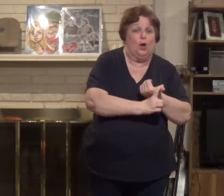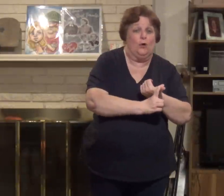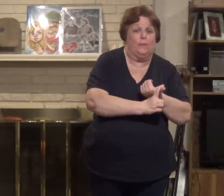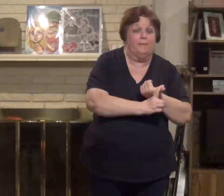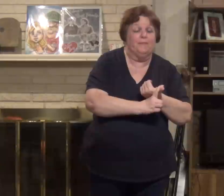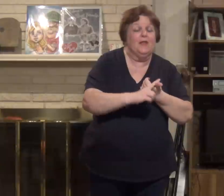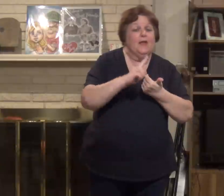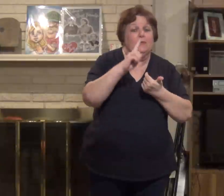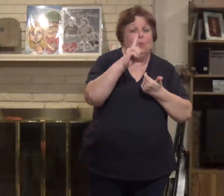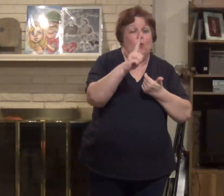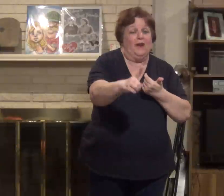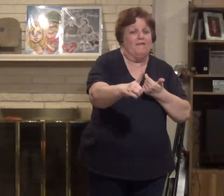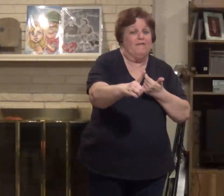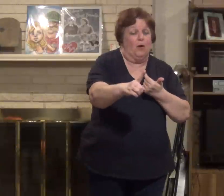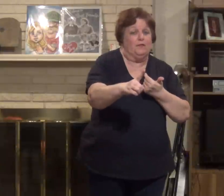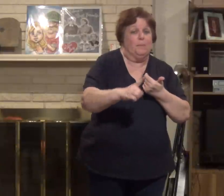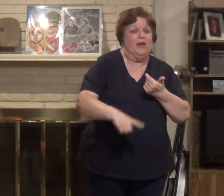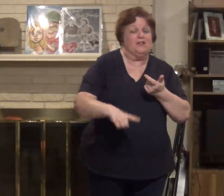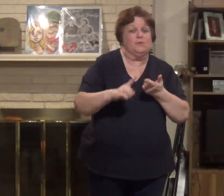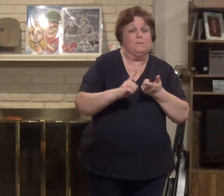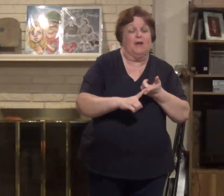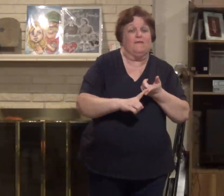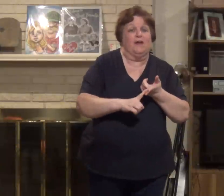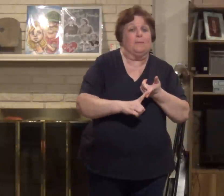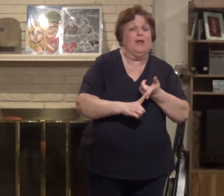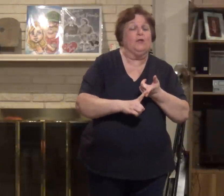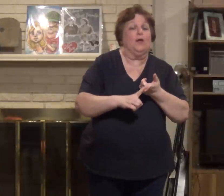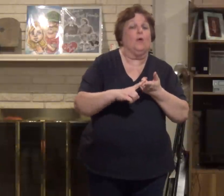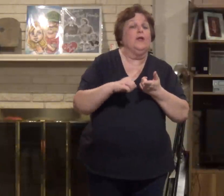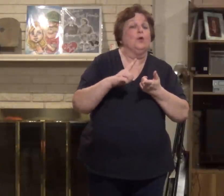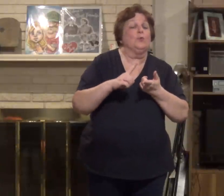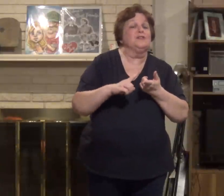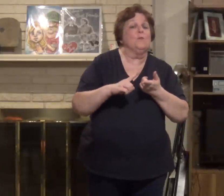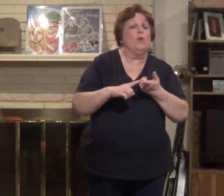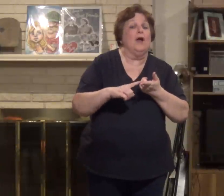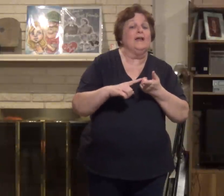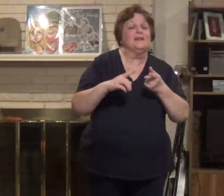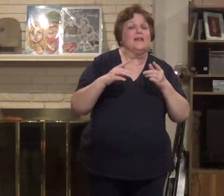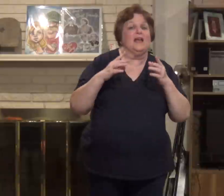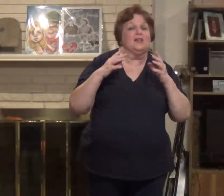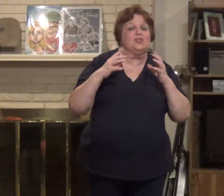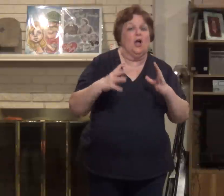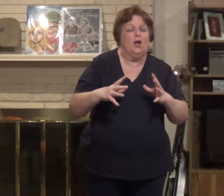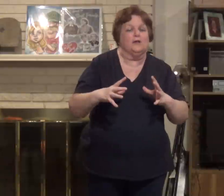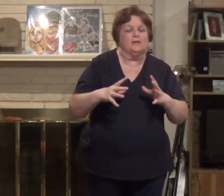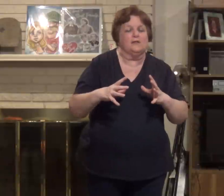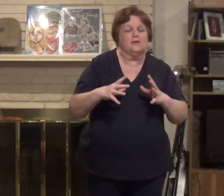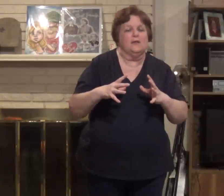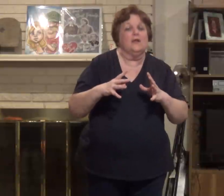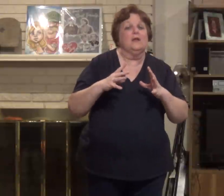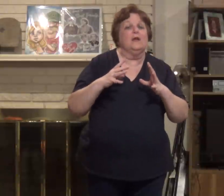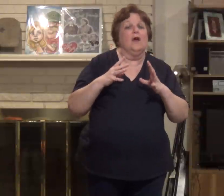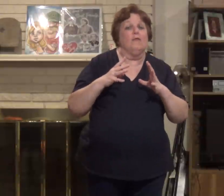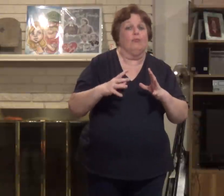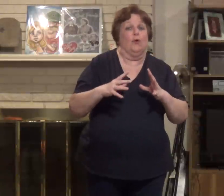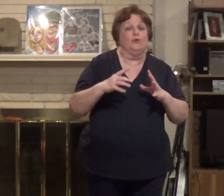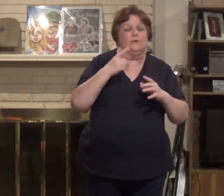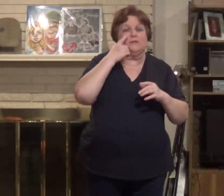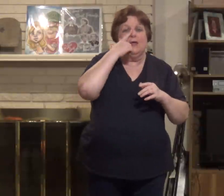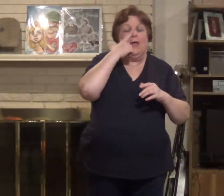carb. The one I felt the best was modified paleo. Reason why is I ate tons of produce.